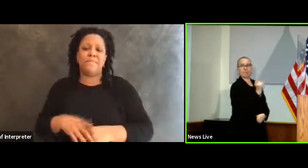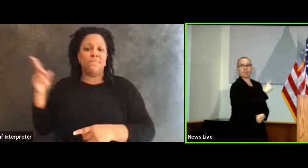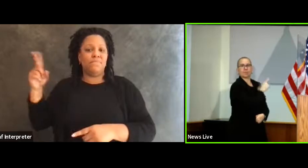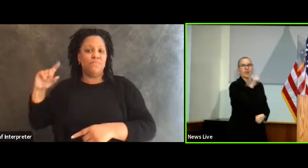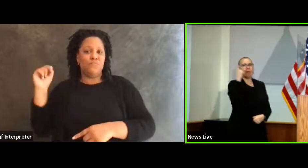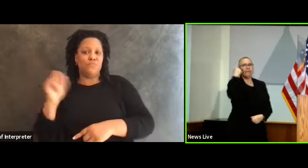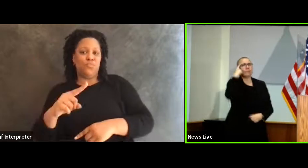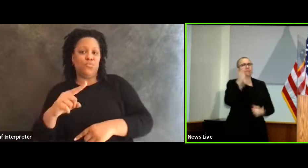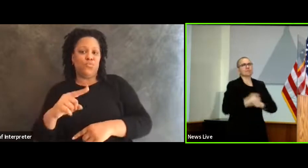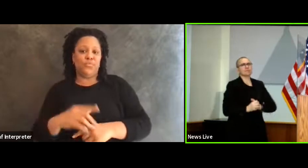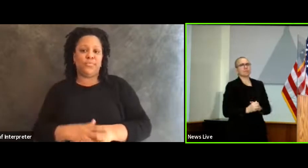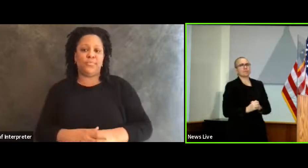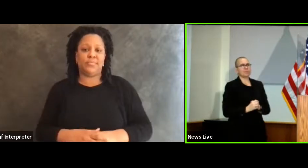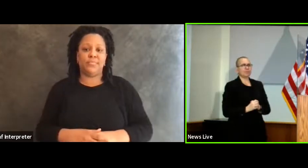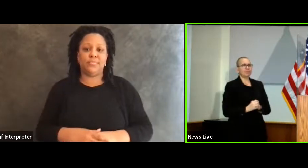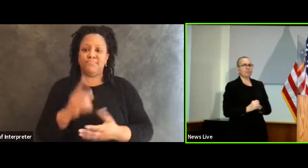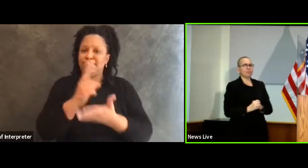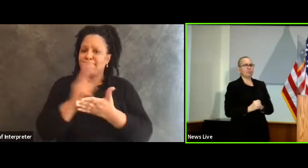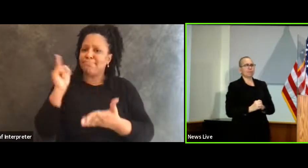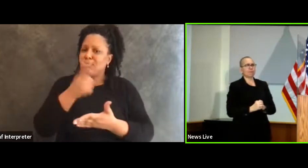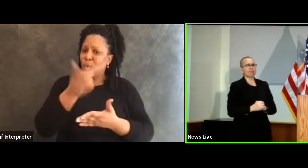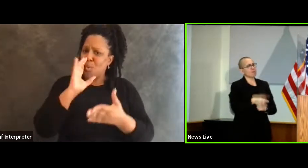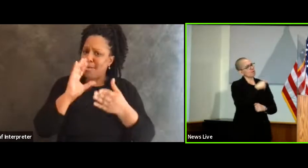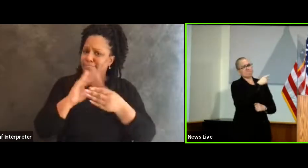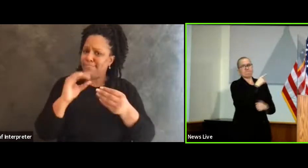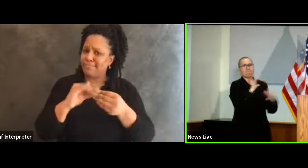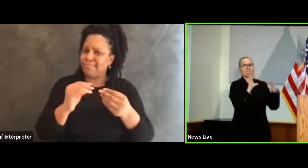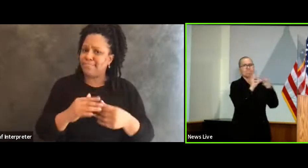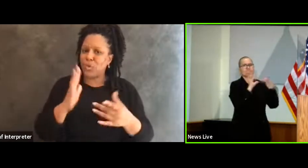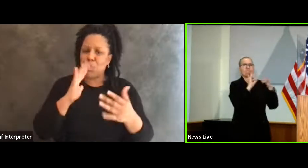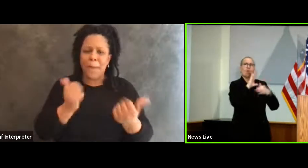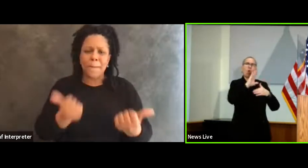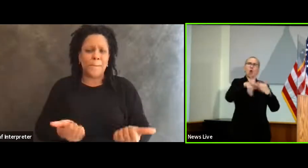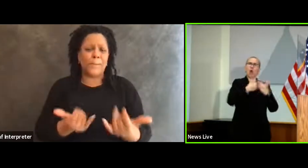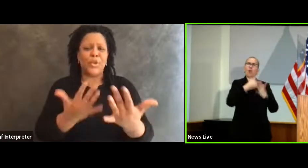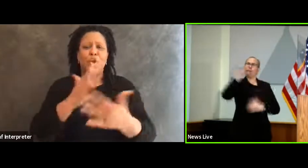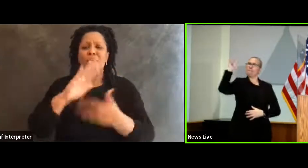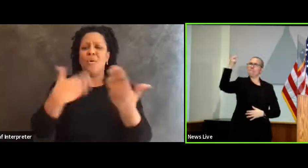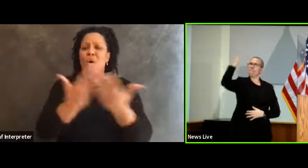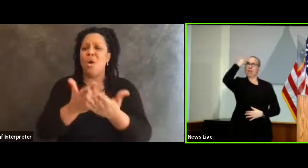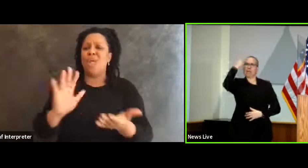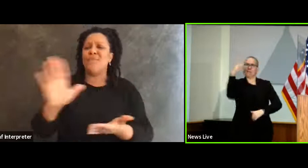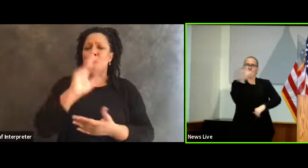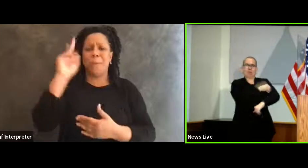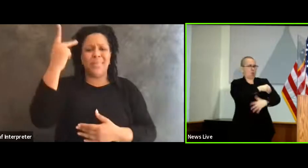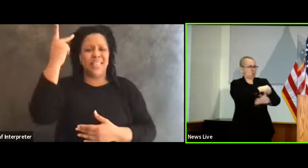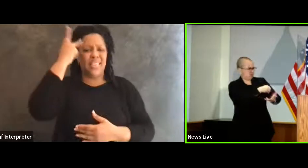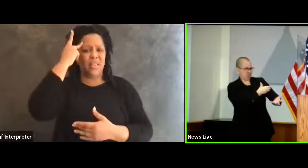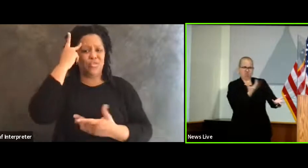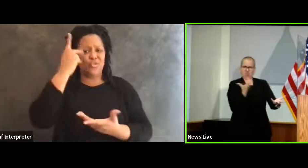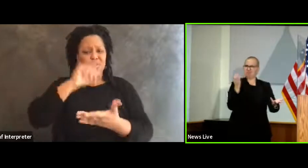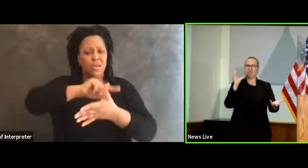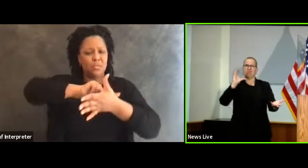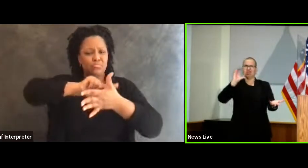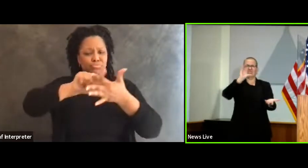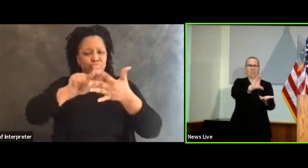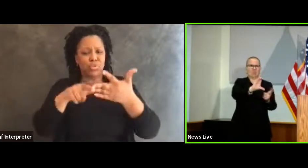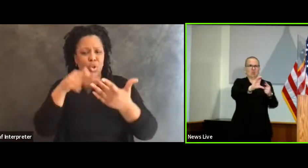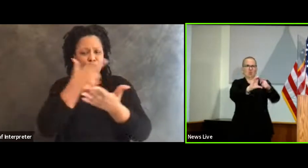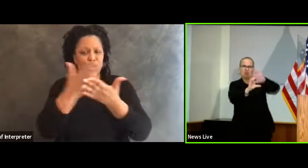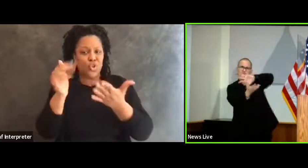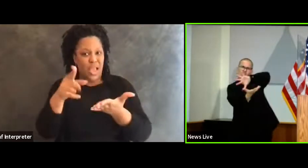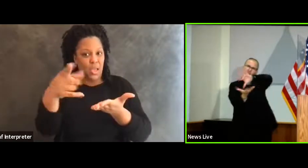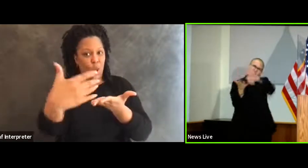your political capital on this issue. I'm wondering what has changed in your tactics to get Republicans on your side,